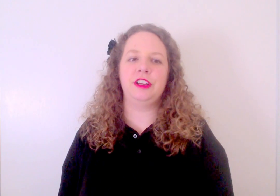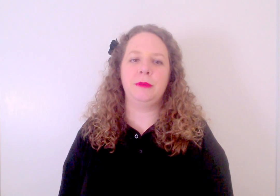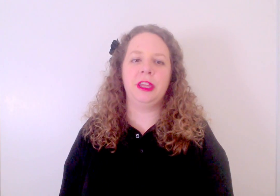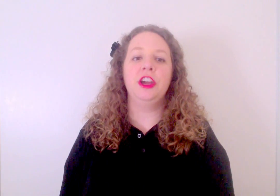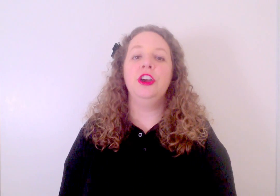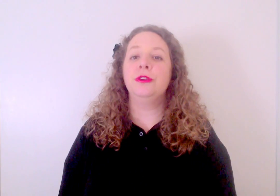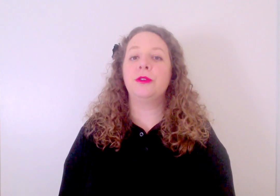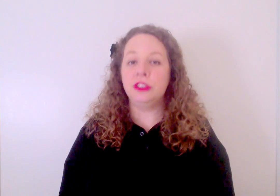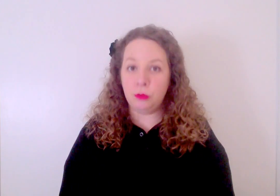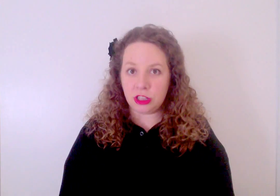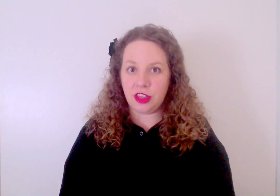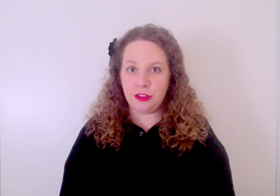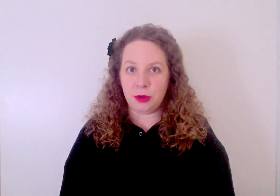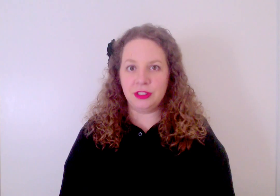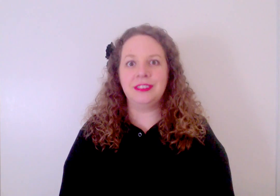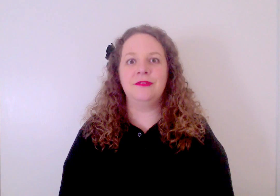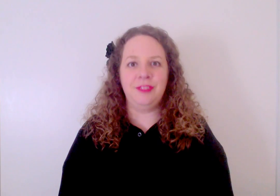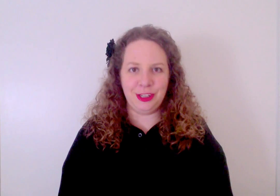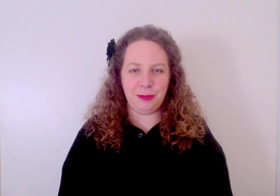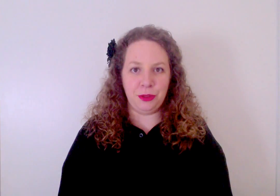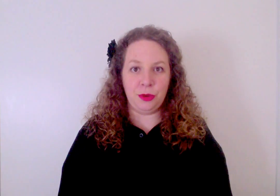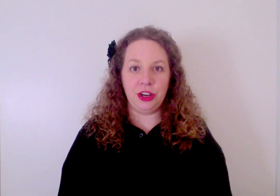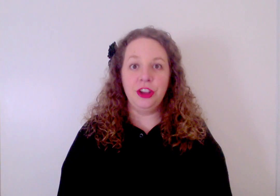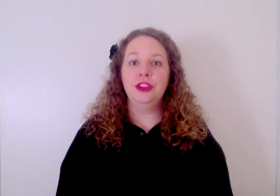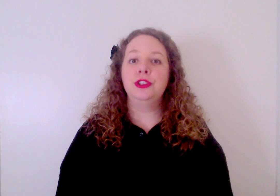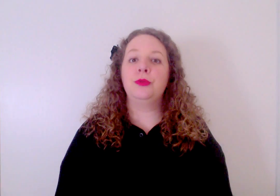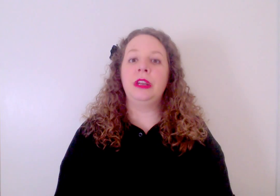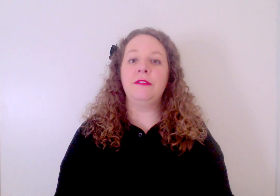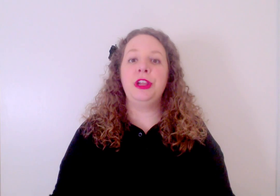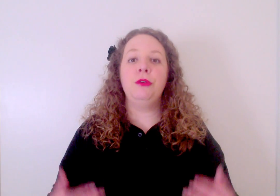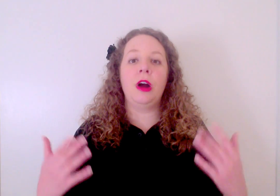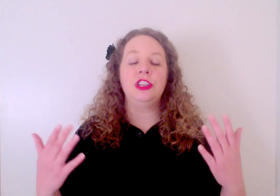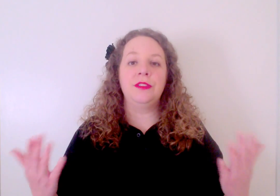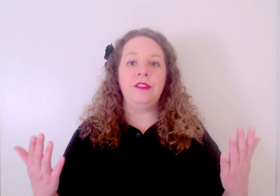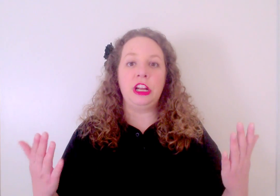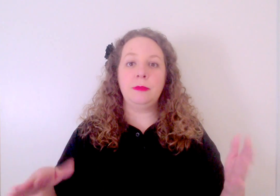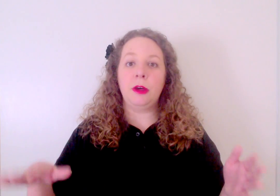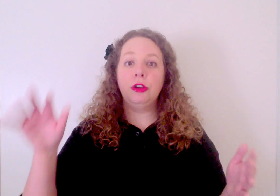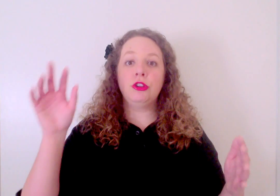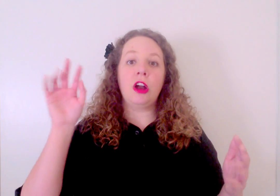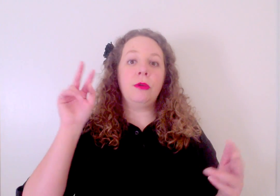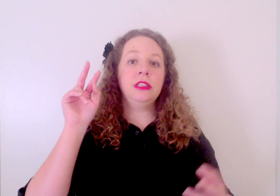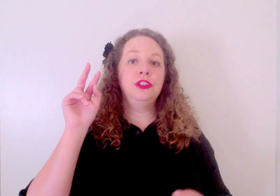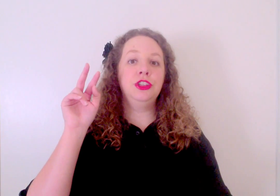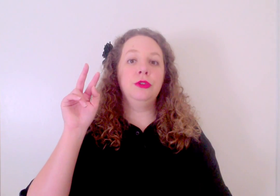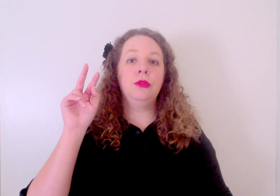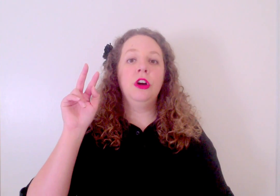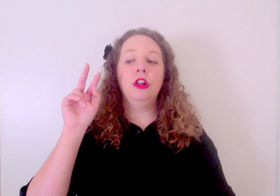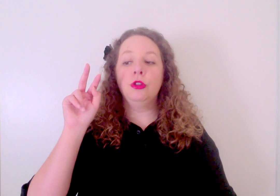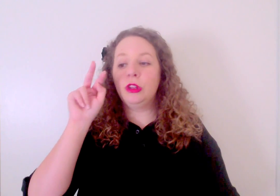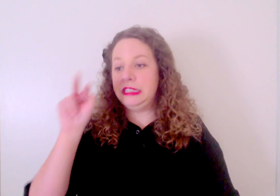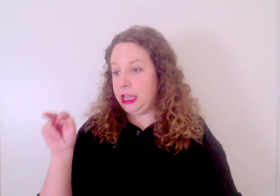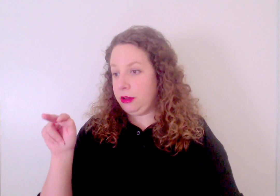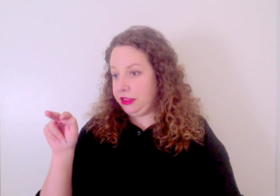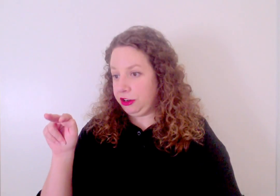fingerspelling, you're going to watch the other person fingerspell the word. So whenever you watch them fingerspell, you're not going to look down at their